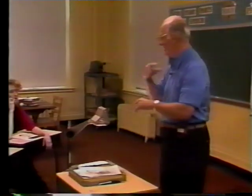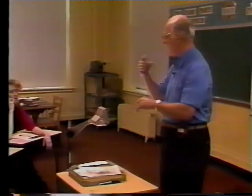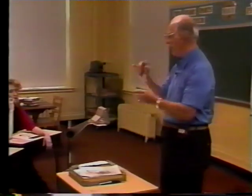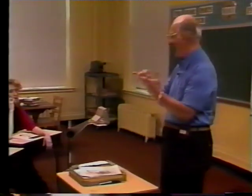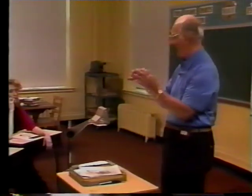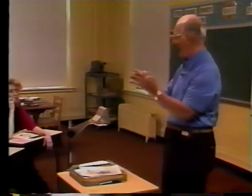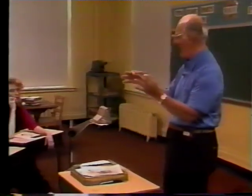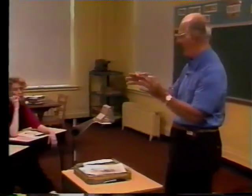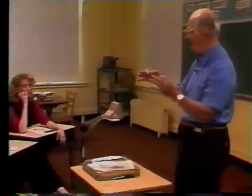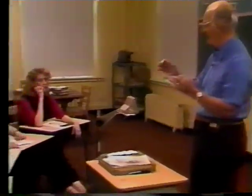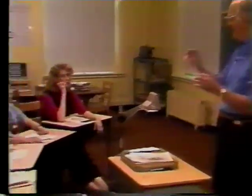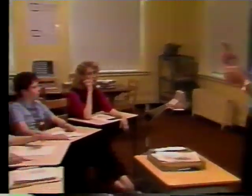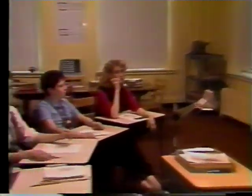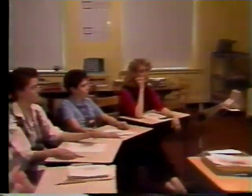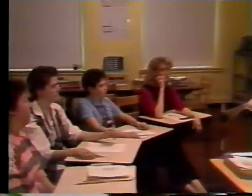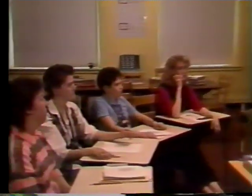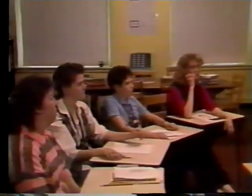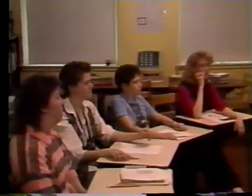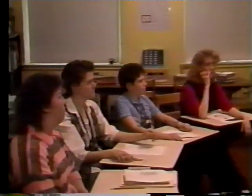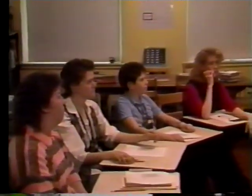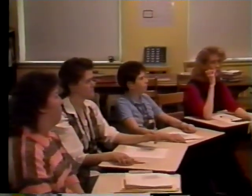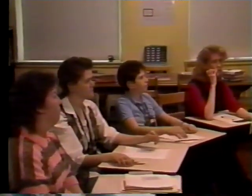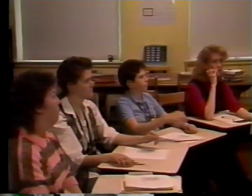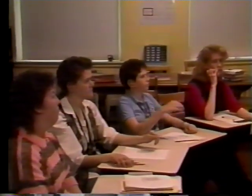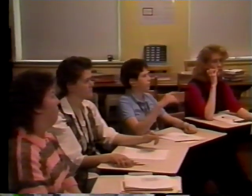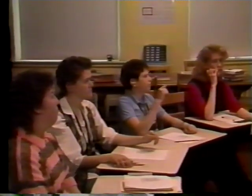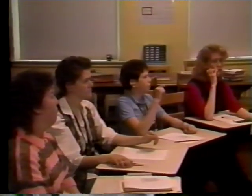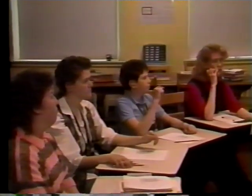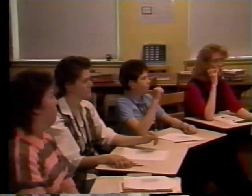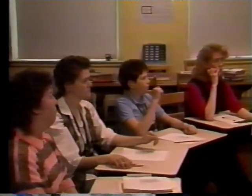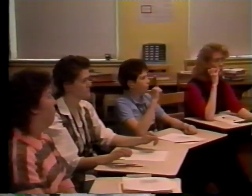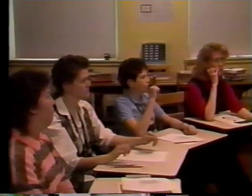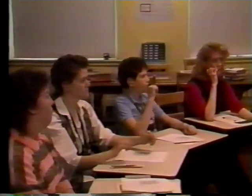Say that line, the first sentence, the.